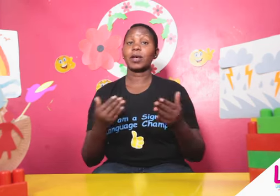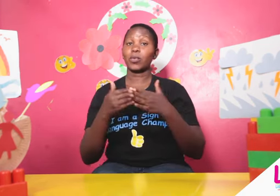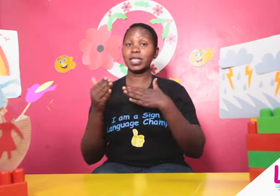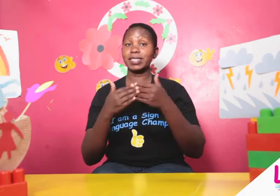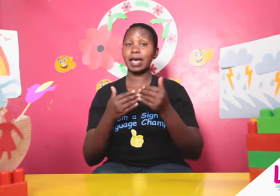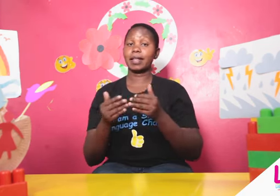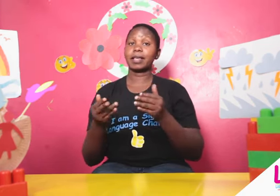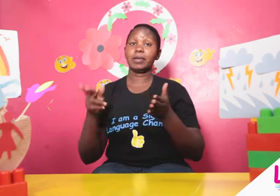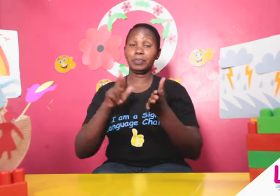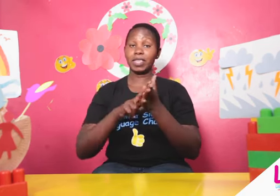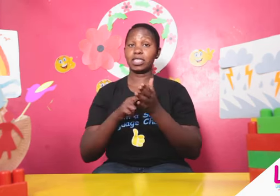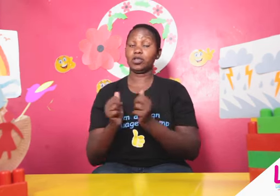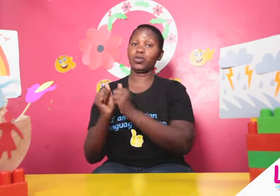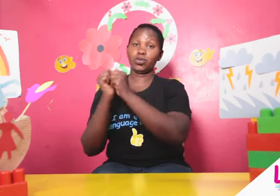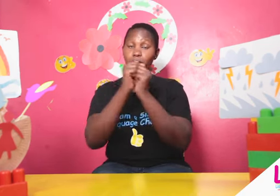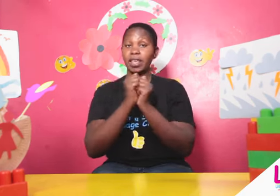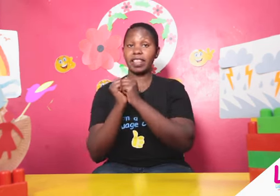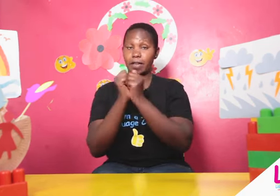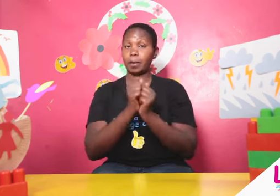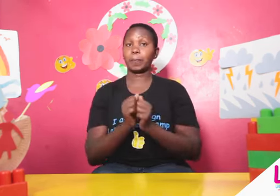Children, we sign together.